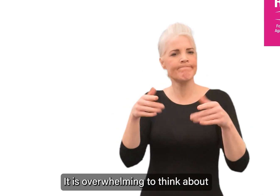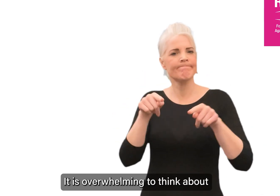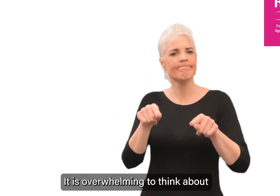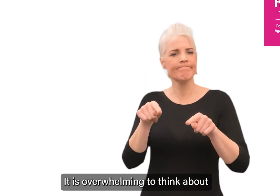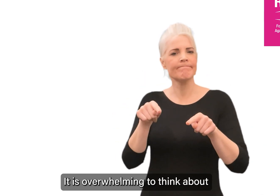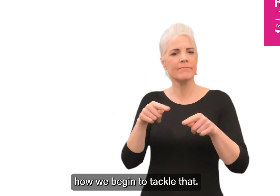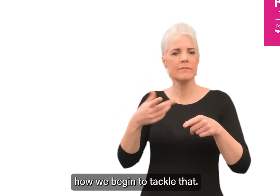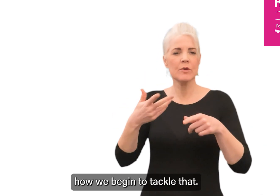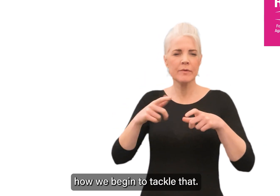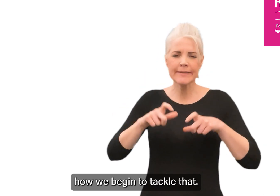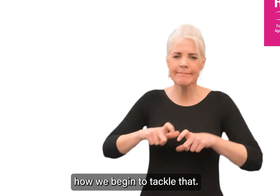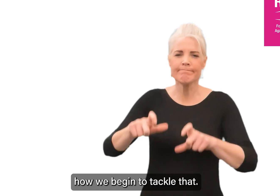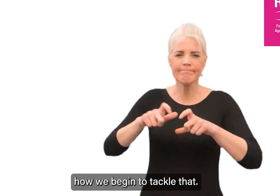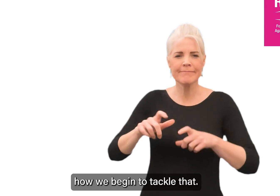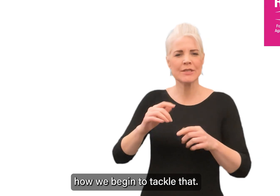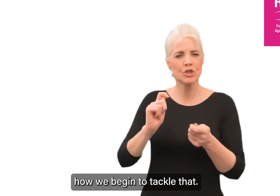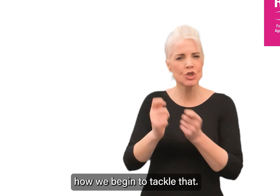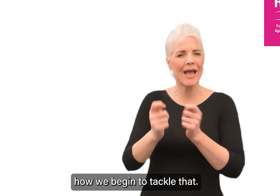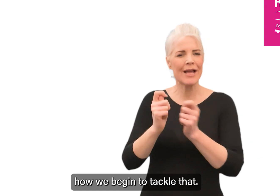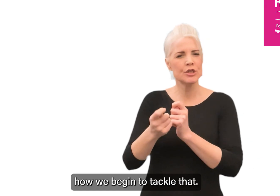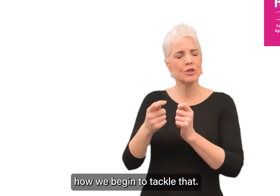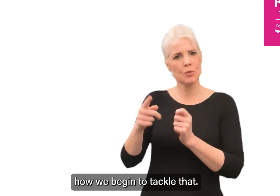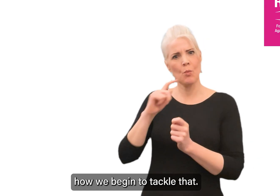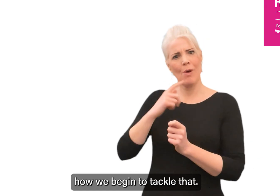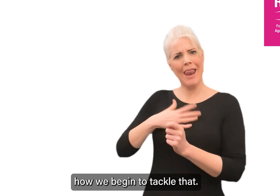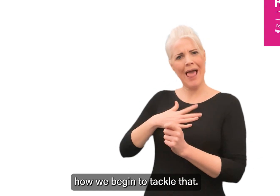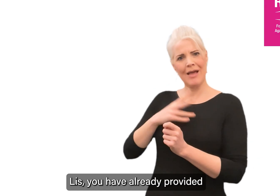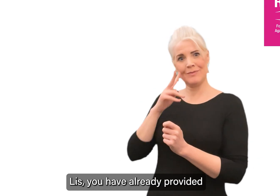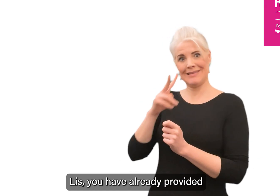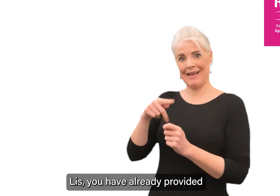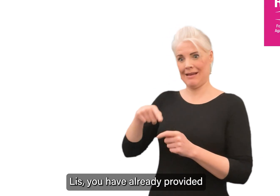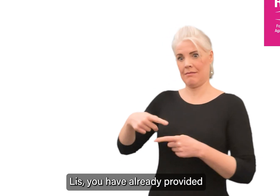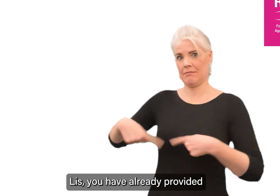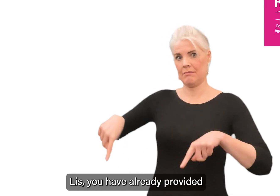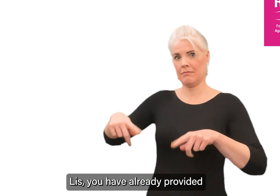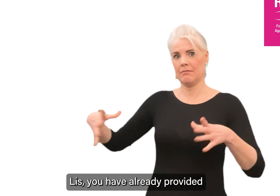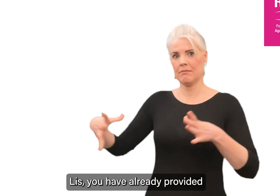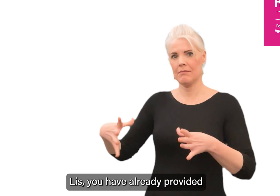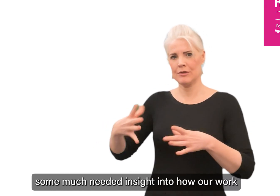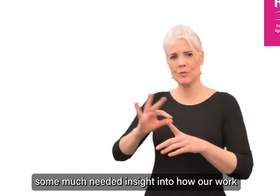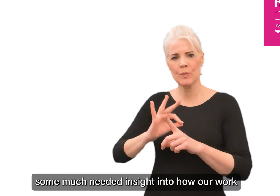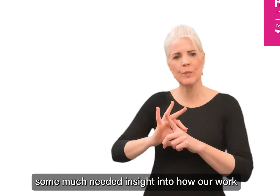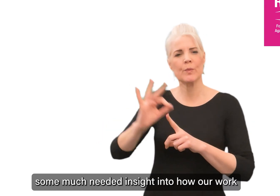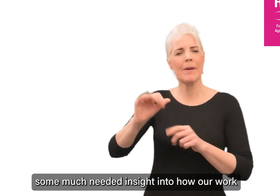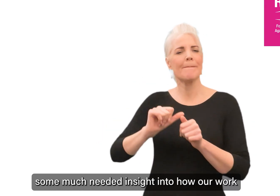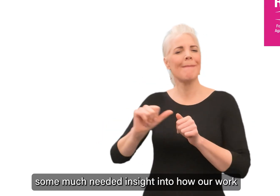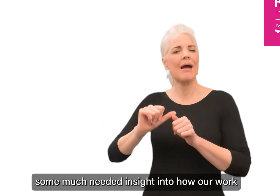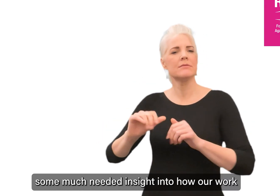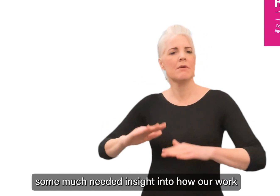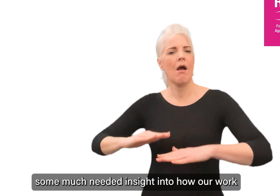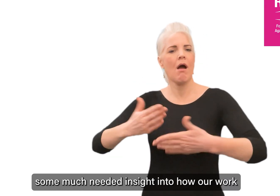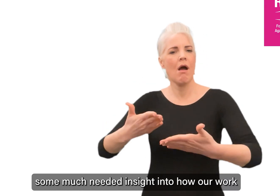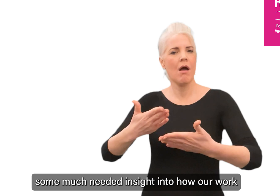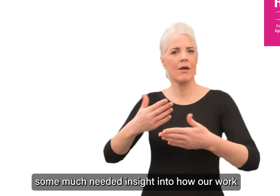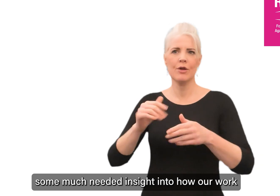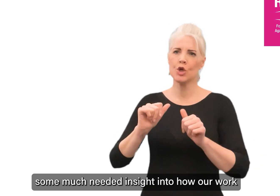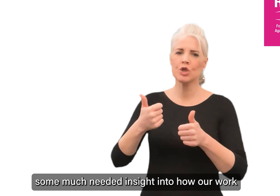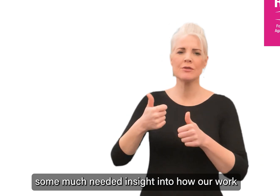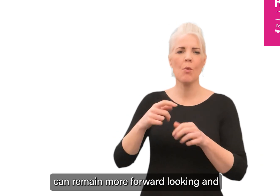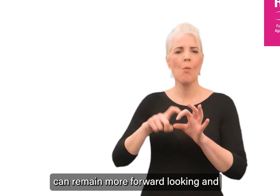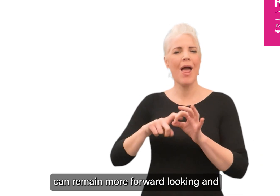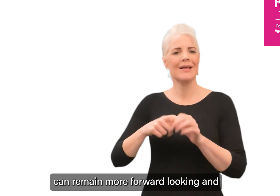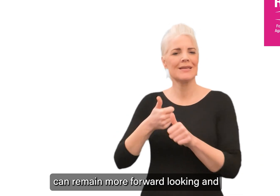overwhelming to think about how we begin to tackle that. Lise, you have already provided some much needed insight into how our